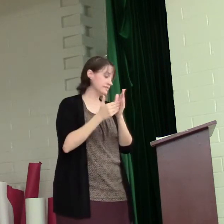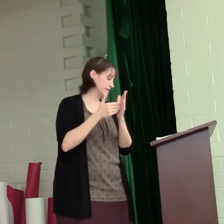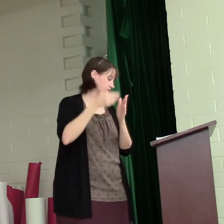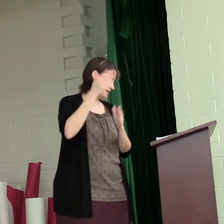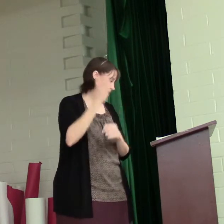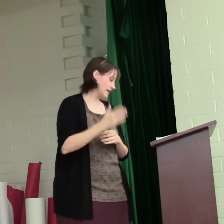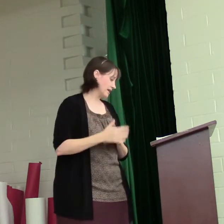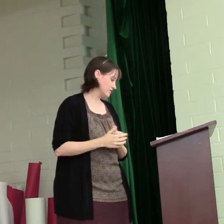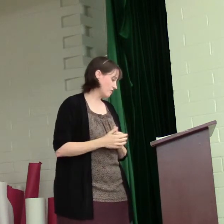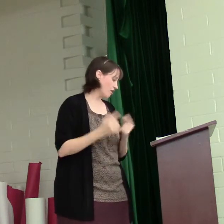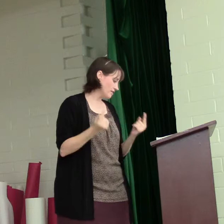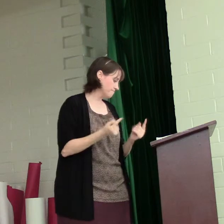sinned against God.